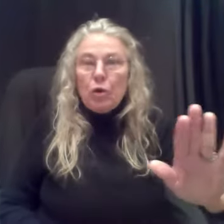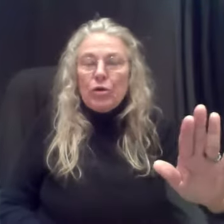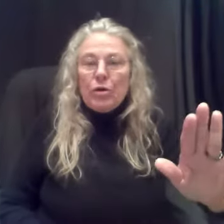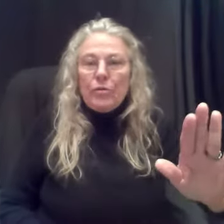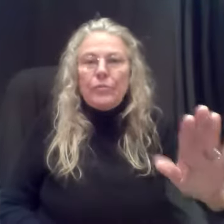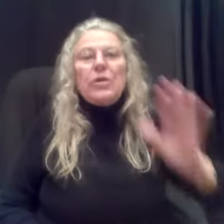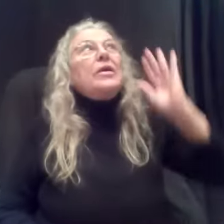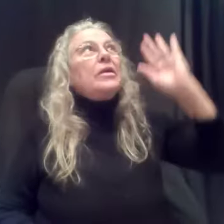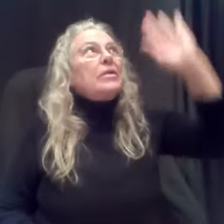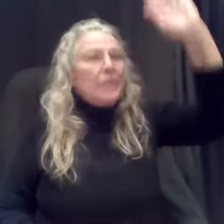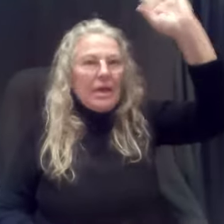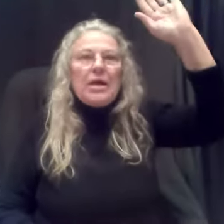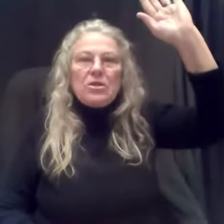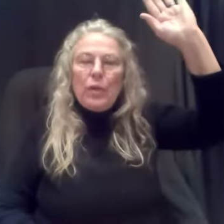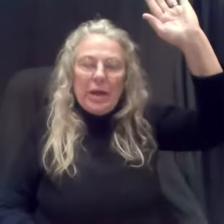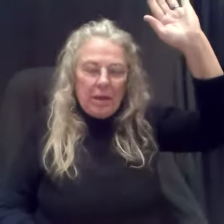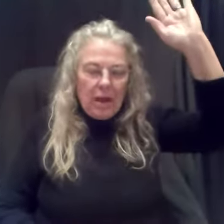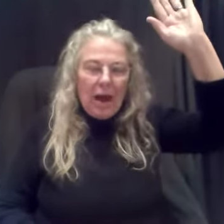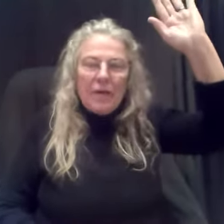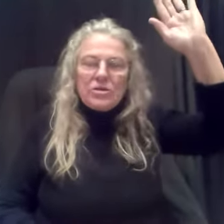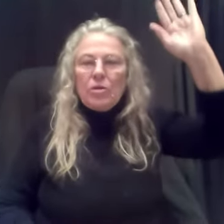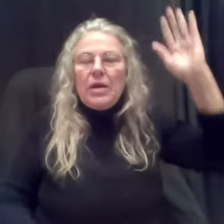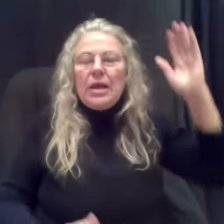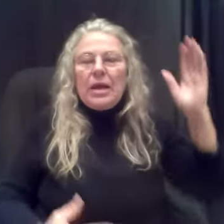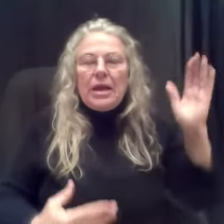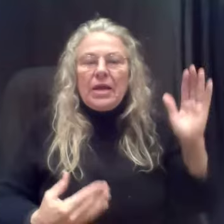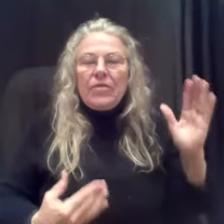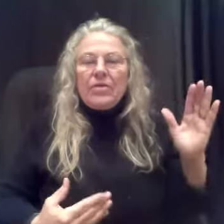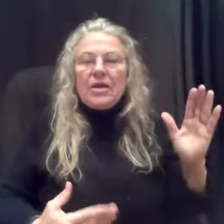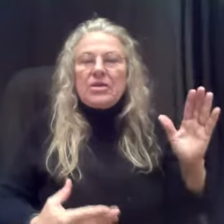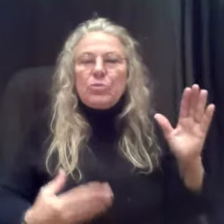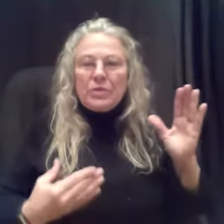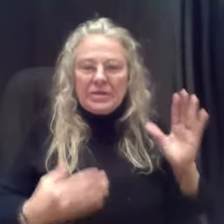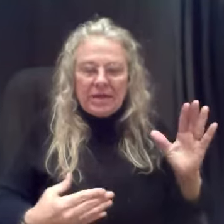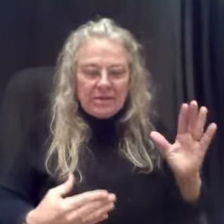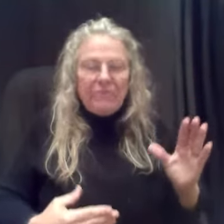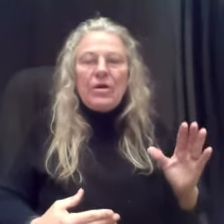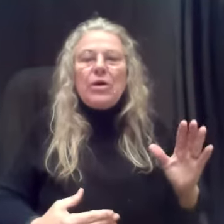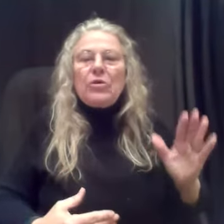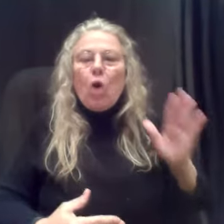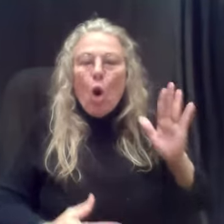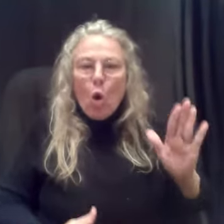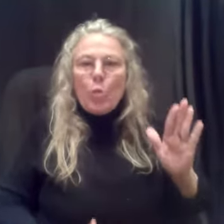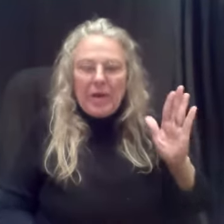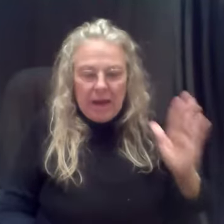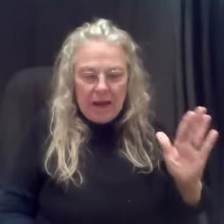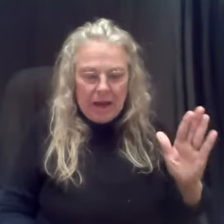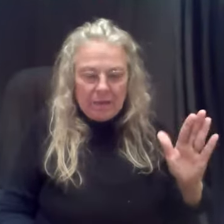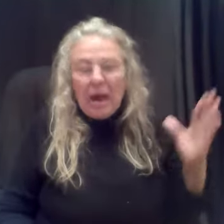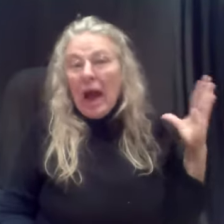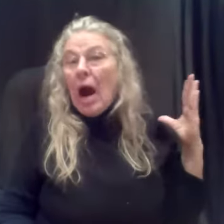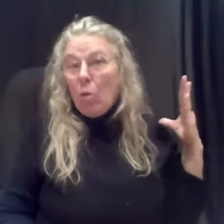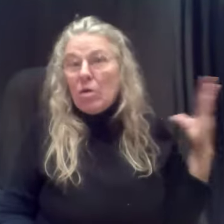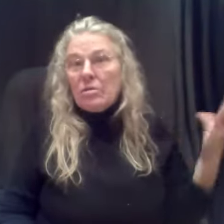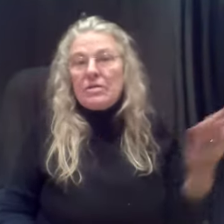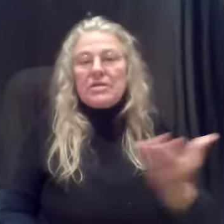plural, his being God. So anything that is possessive, open hand. Our, the same